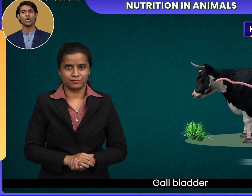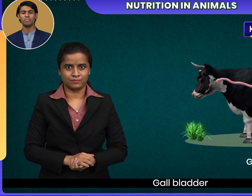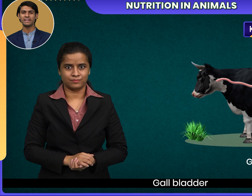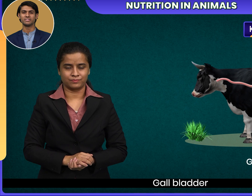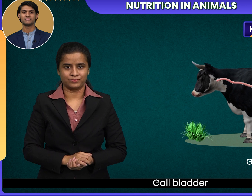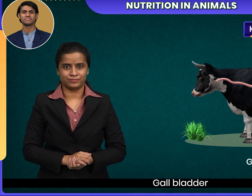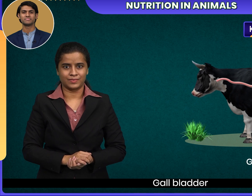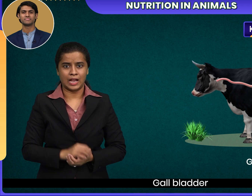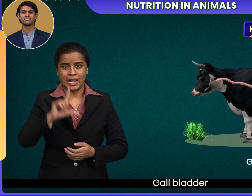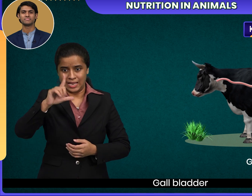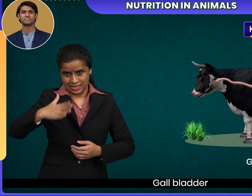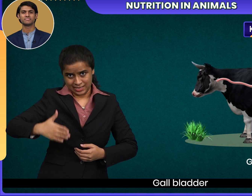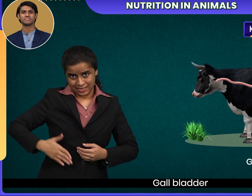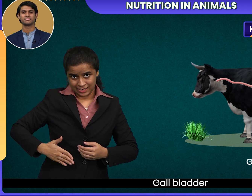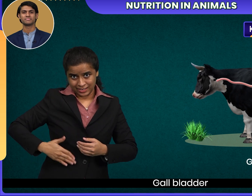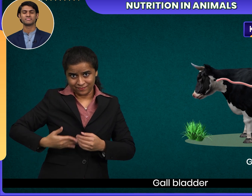gallbladder,